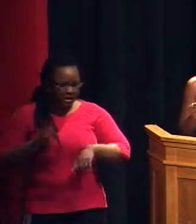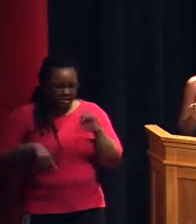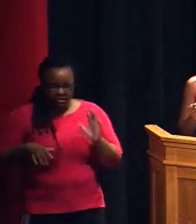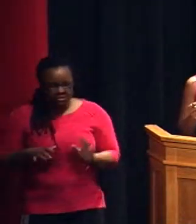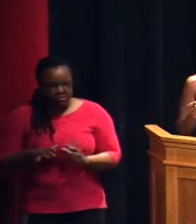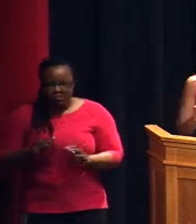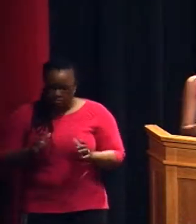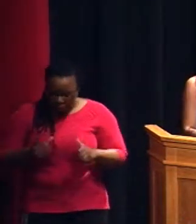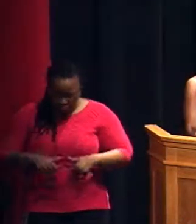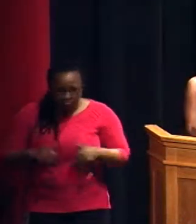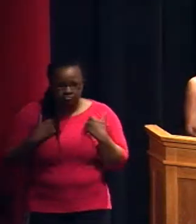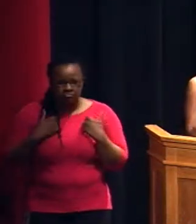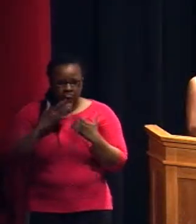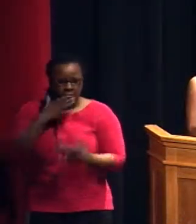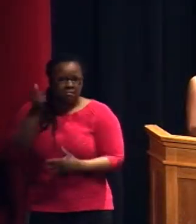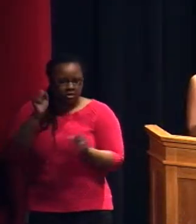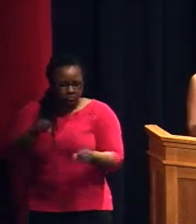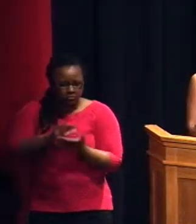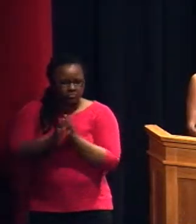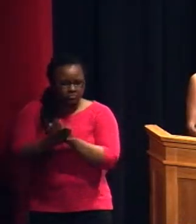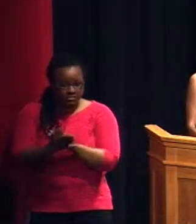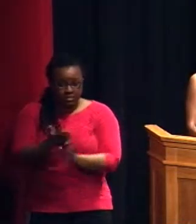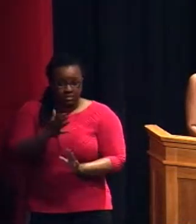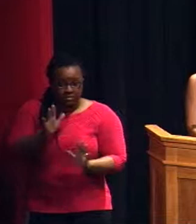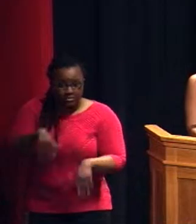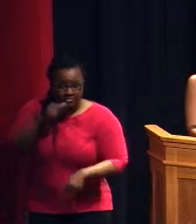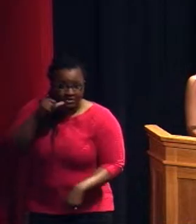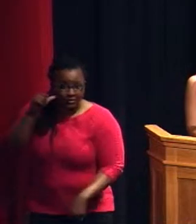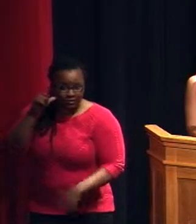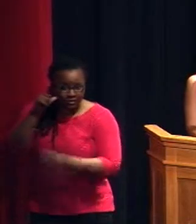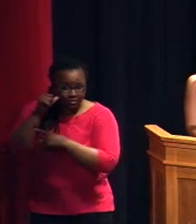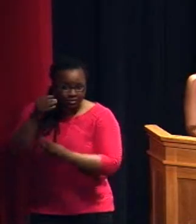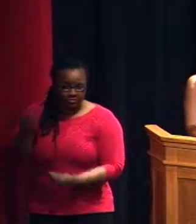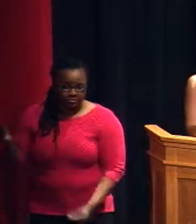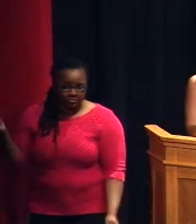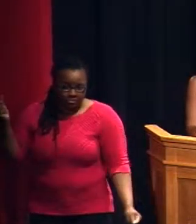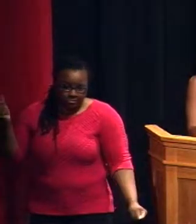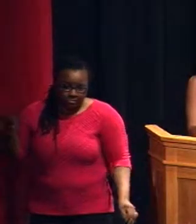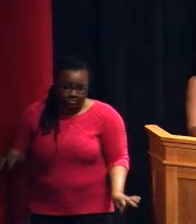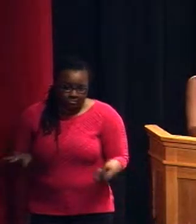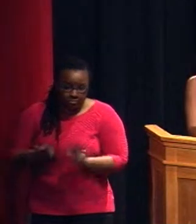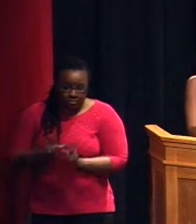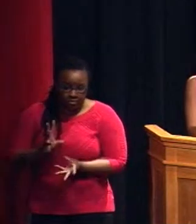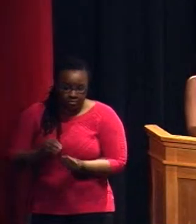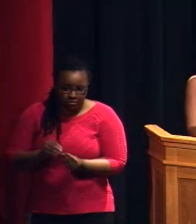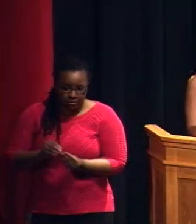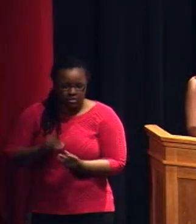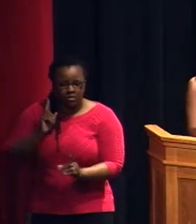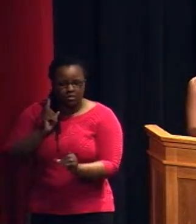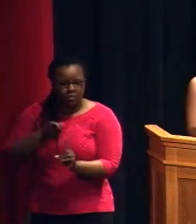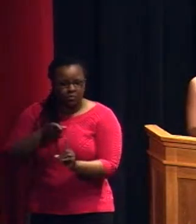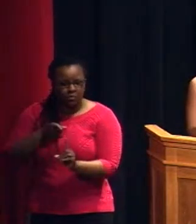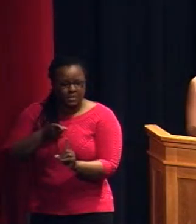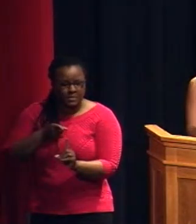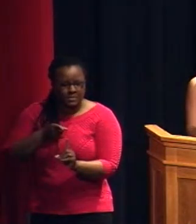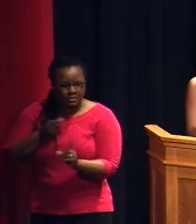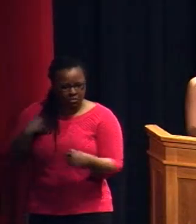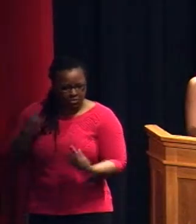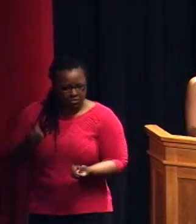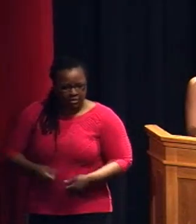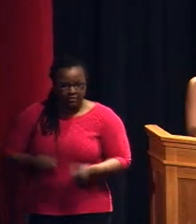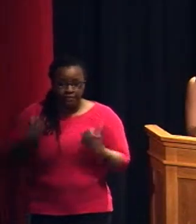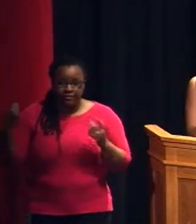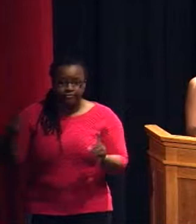person that you can be is all that you can do, because yesterday becomes irrelevant. And the point I'm trying to make with that is, if you've been living your